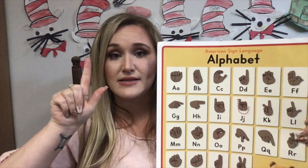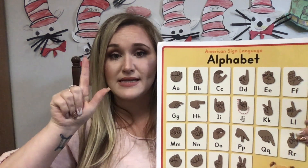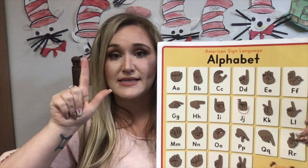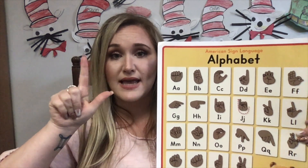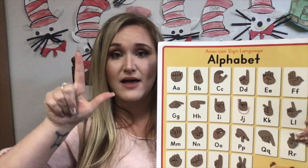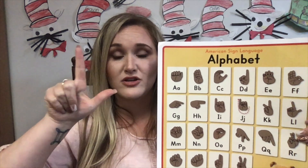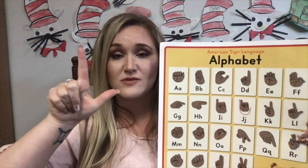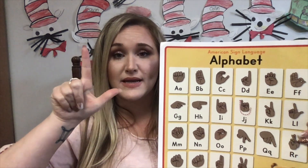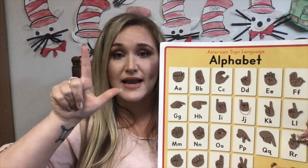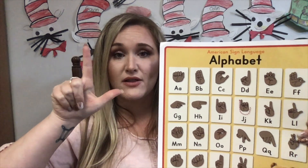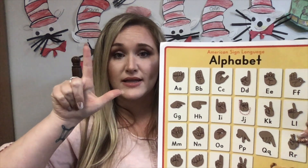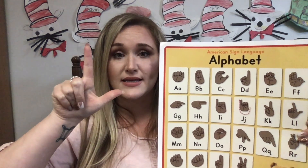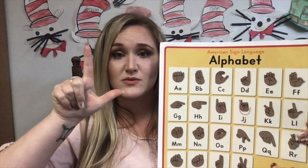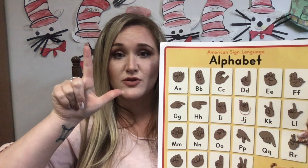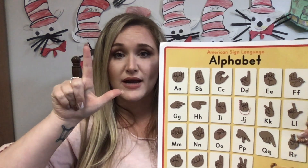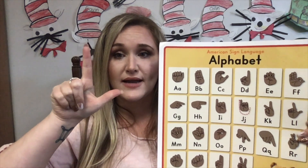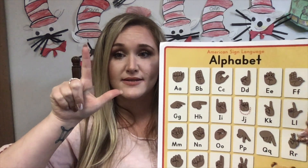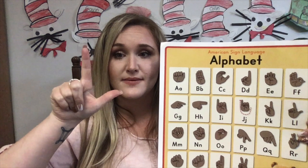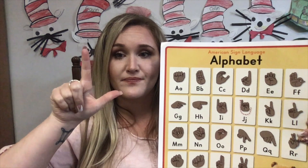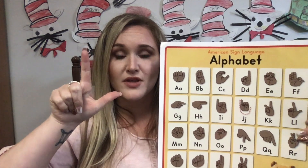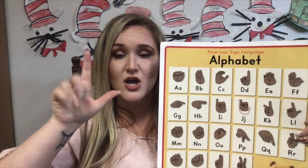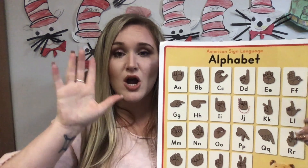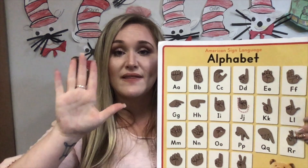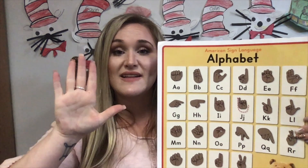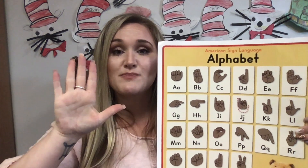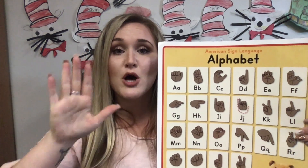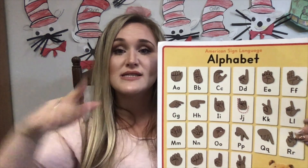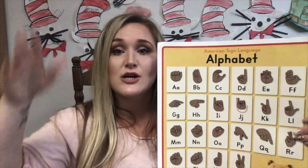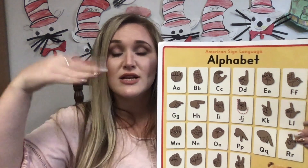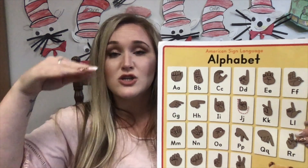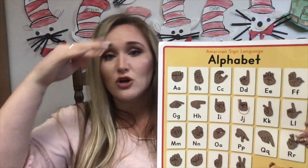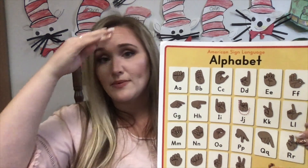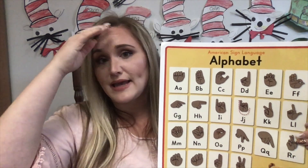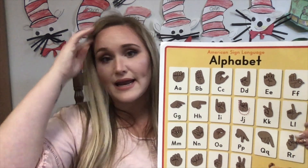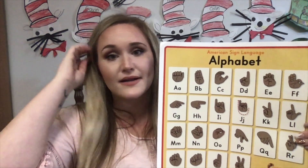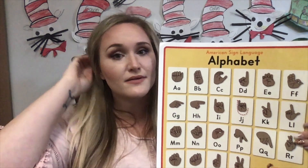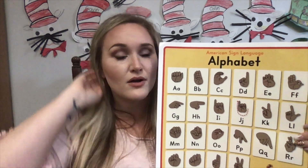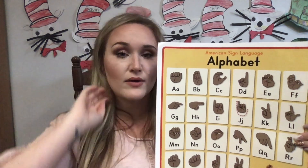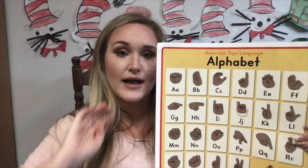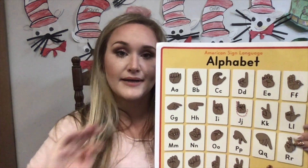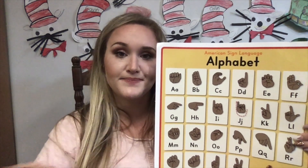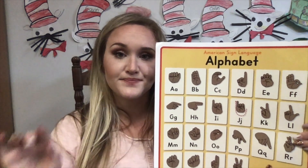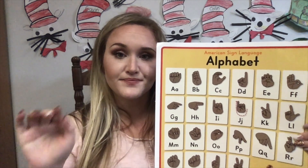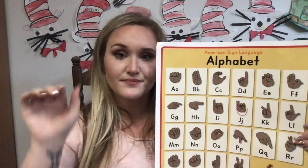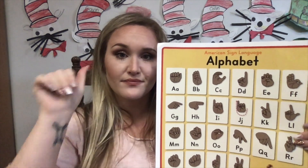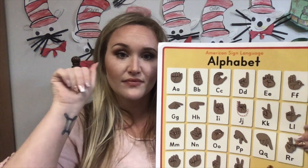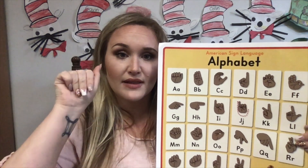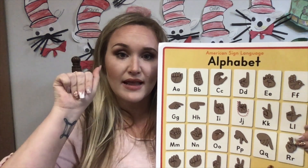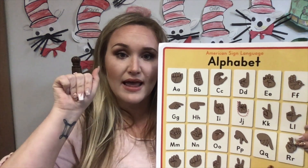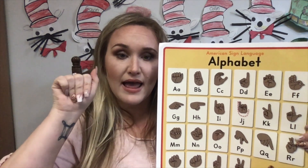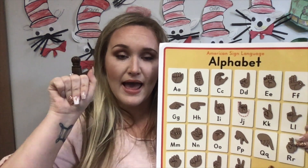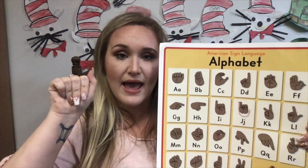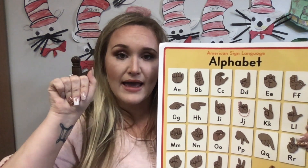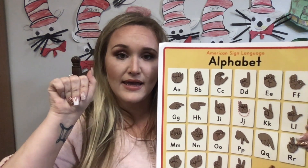easy. L, you just make an L like this with your hands. All right, let's pause there and let's go to the beginning, okay? A,